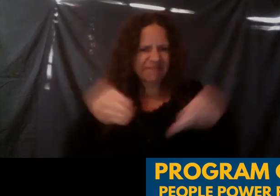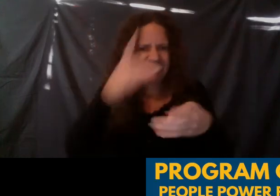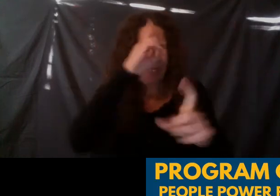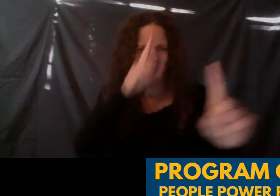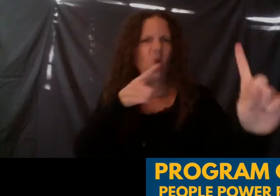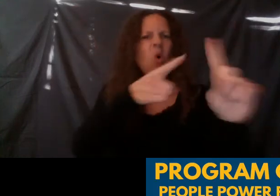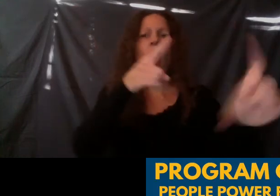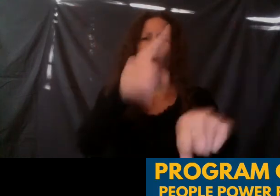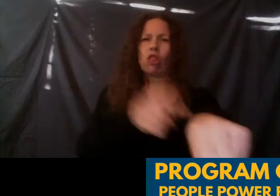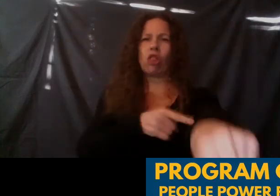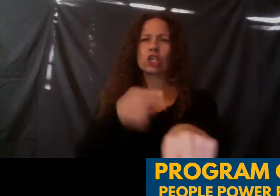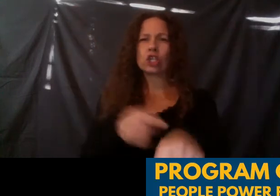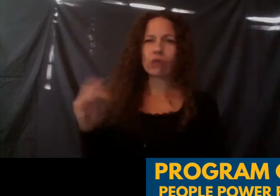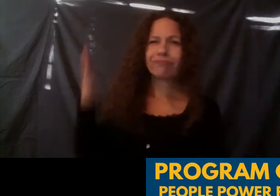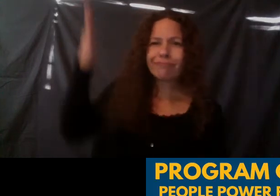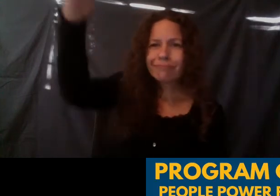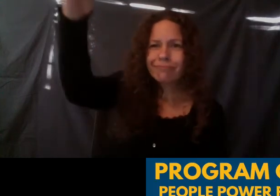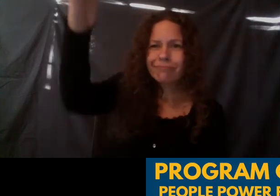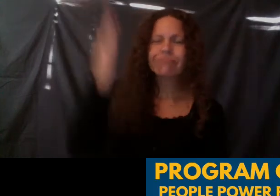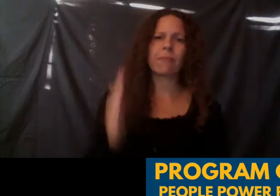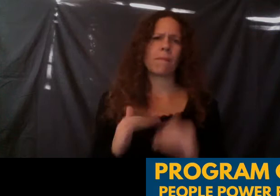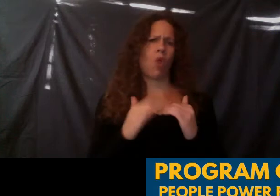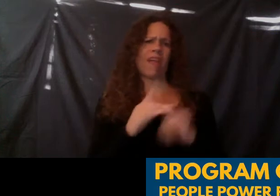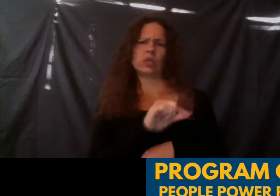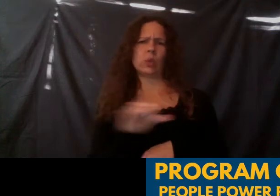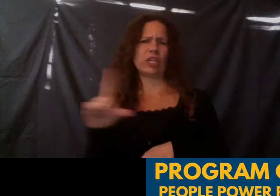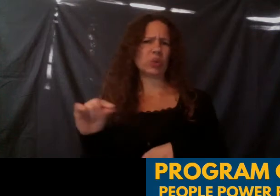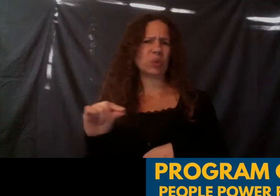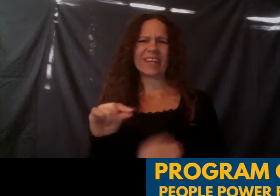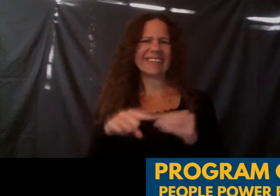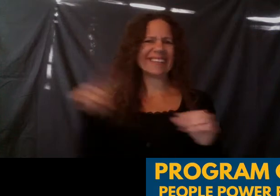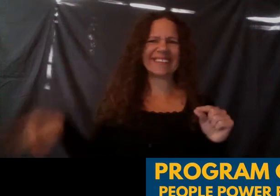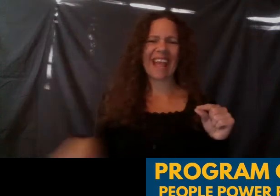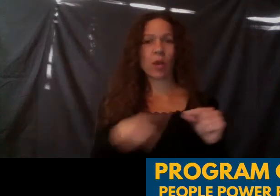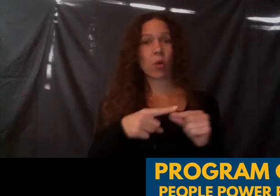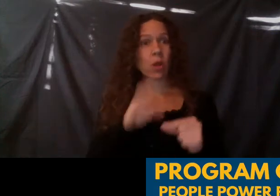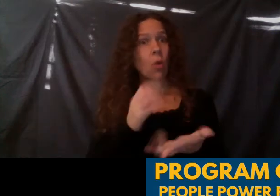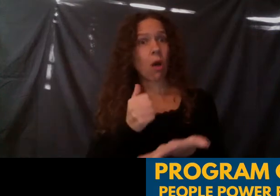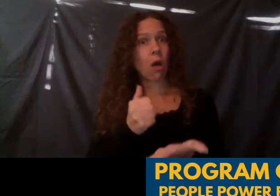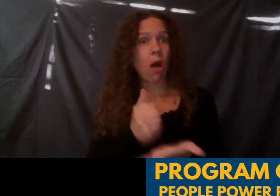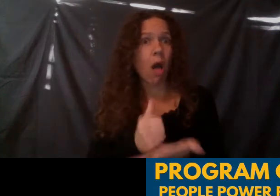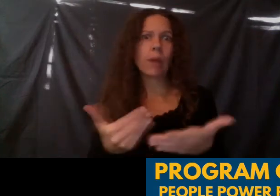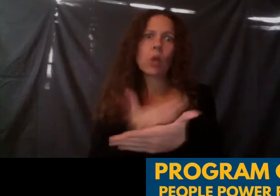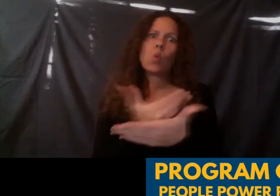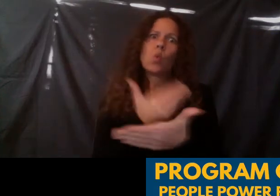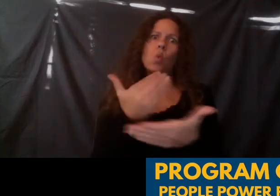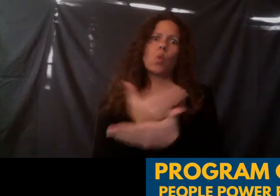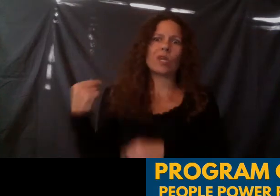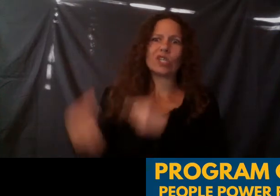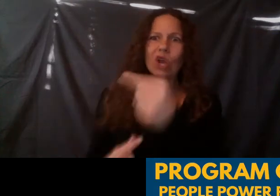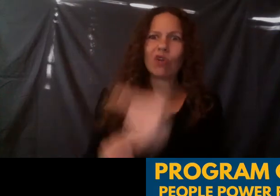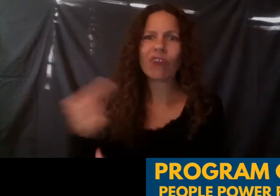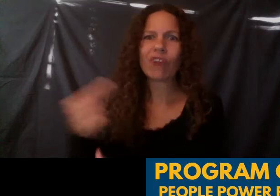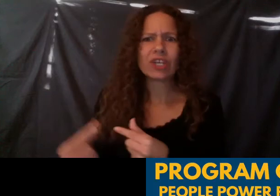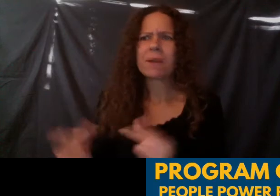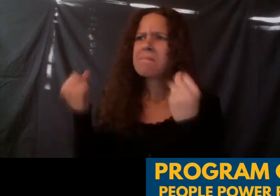that would go beyond just the 2020 cycle. The campaign helped develop a new generation of activists, including hundreds of young and less young leaders through